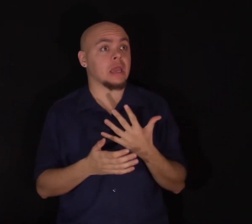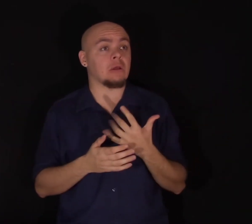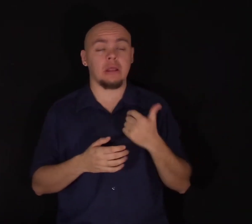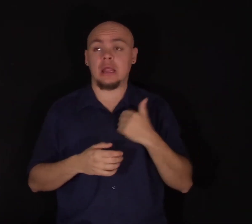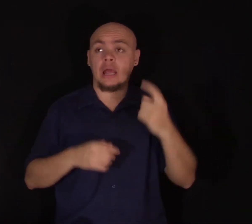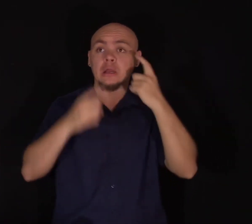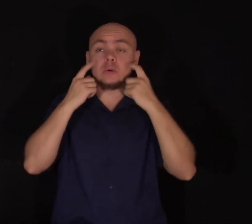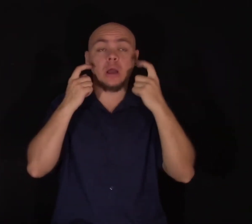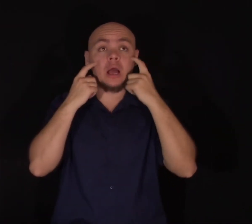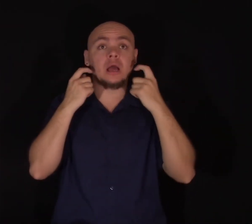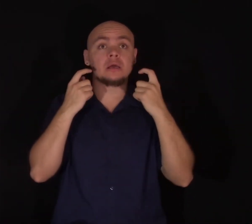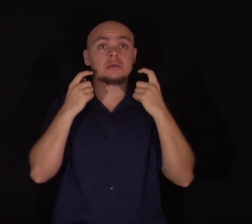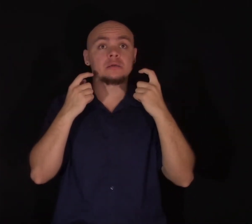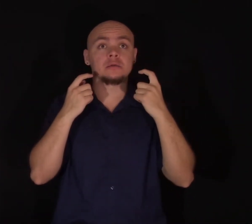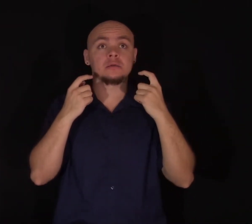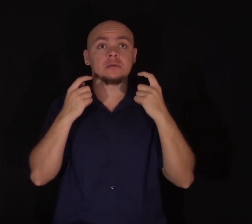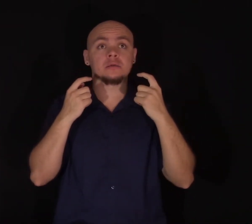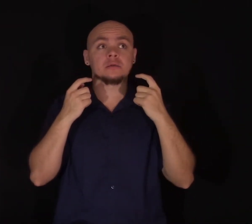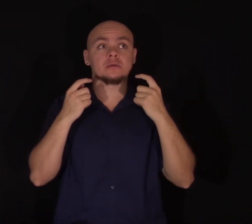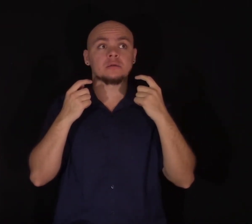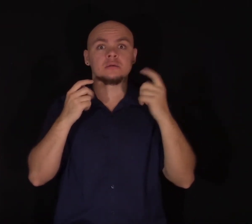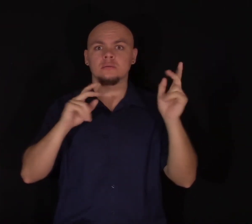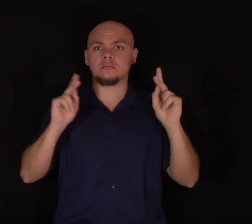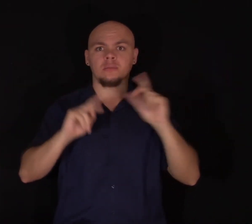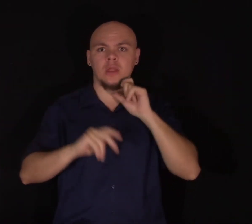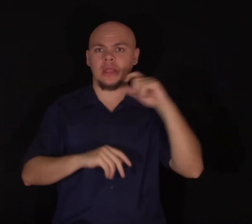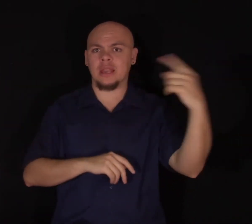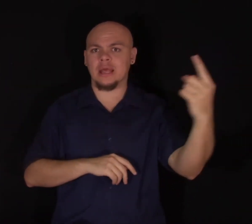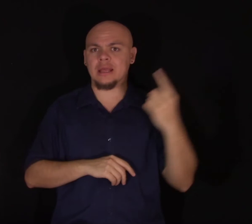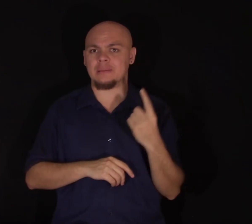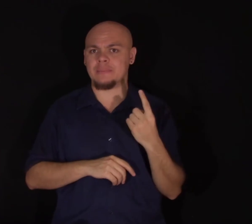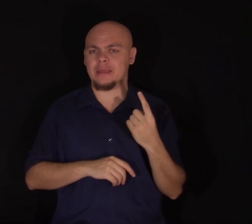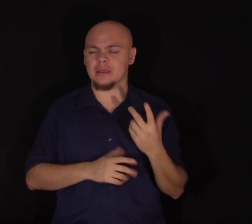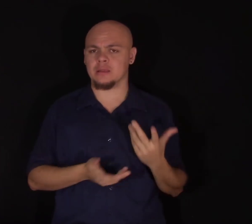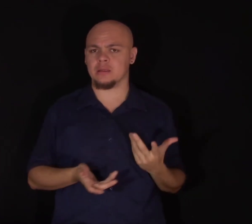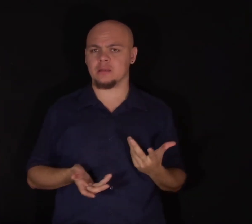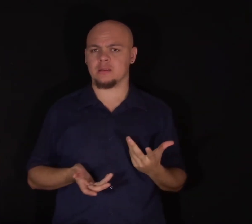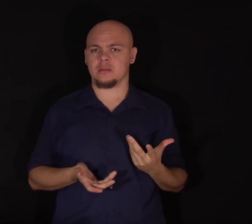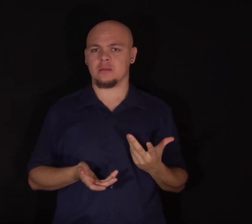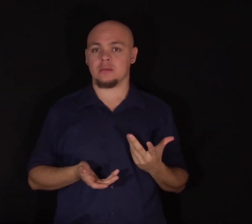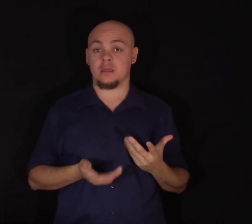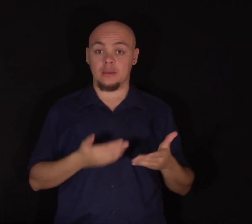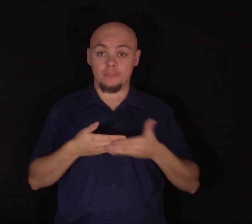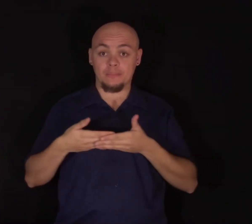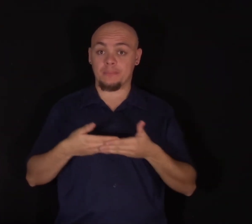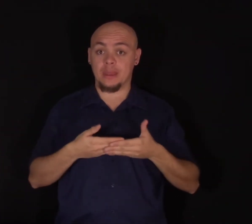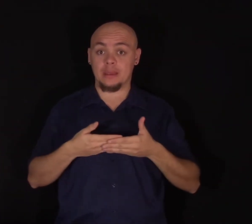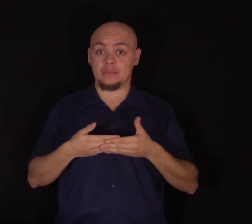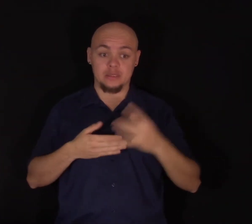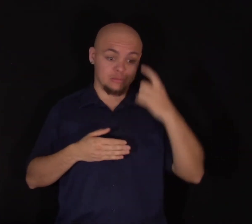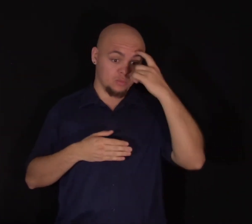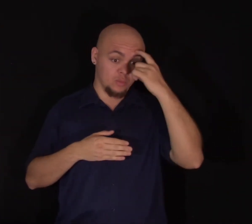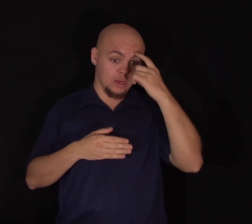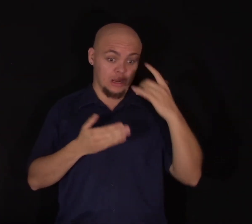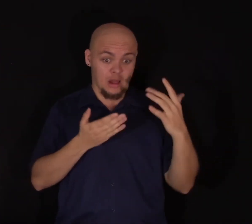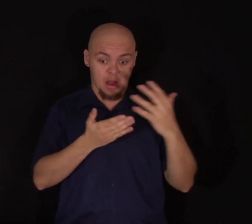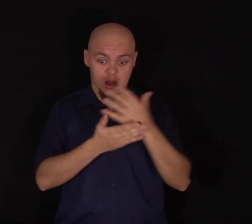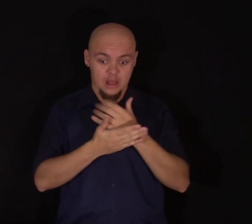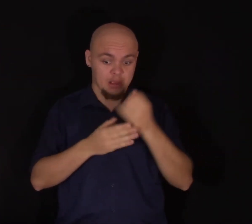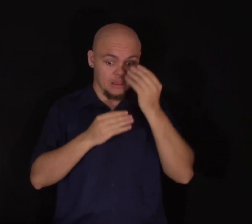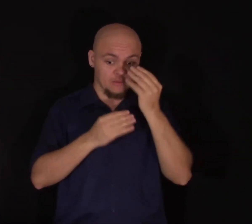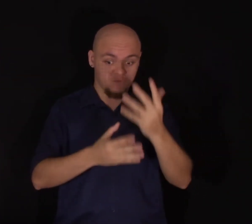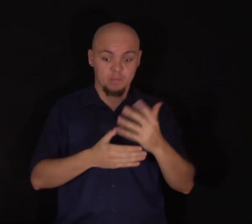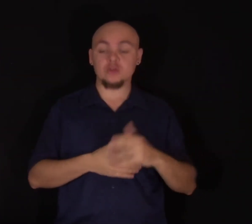cry, but no one's coming. Well, a baby's brain is gathering information about that as